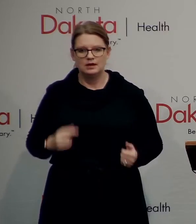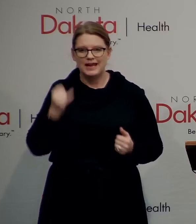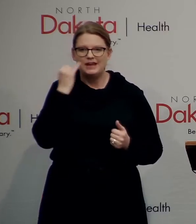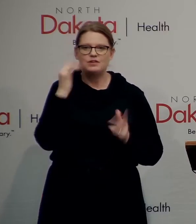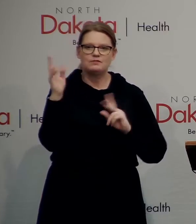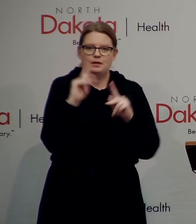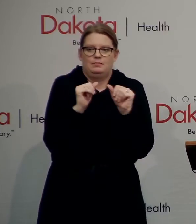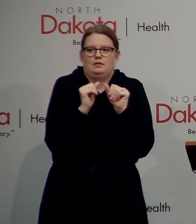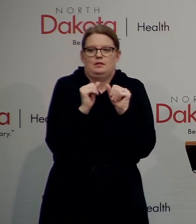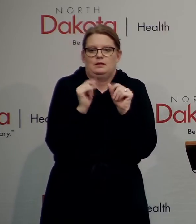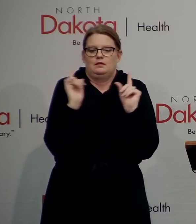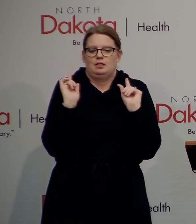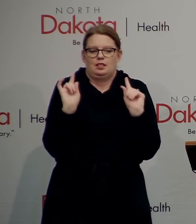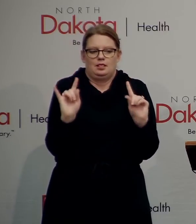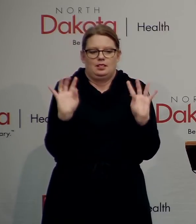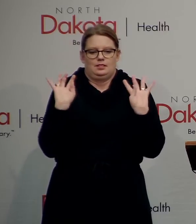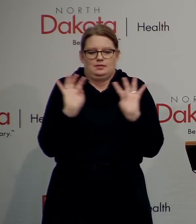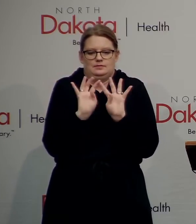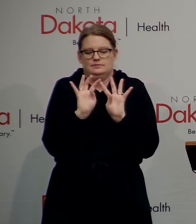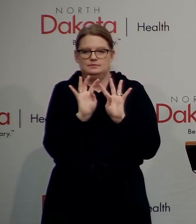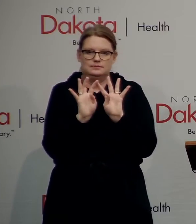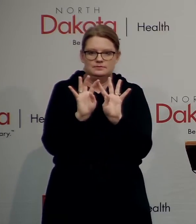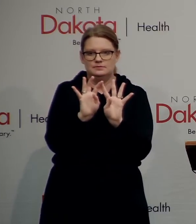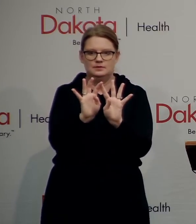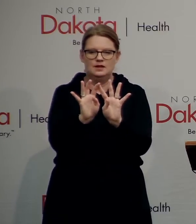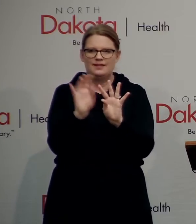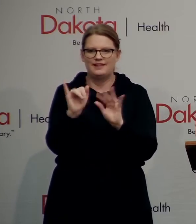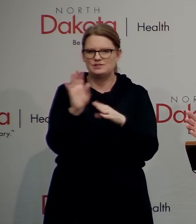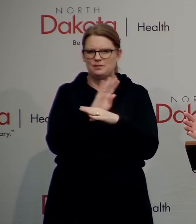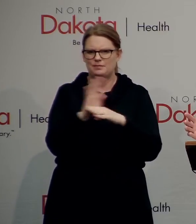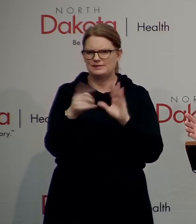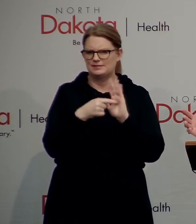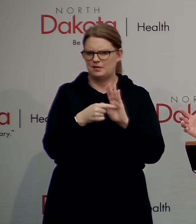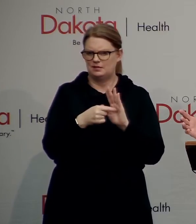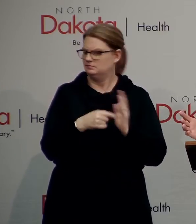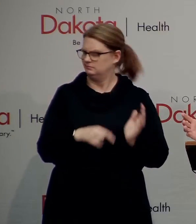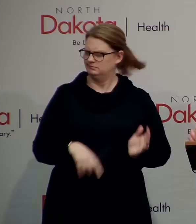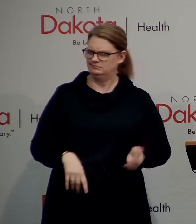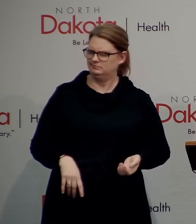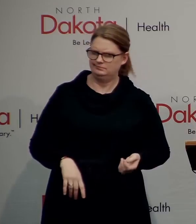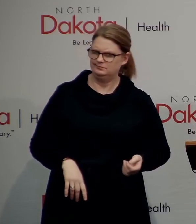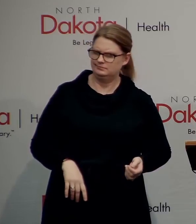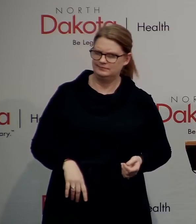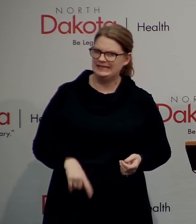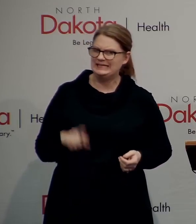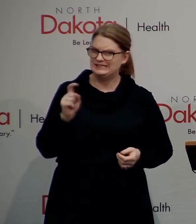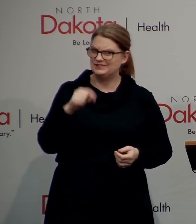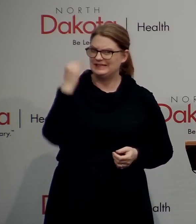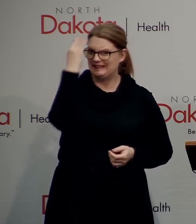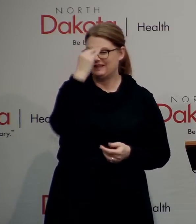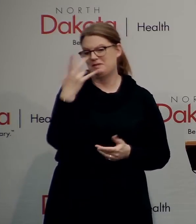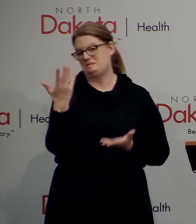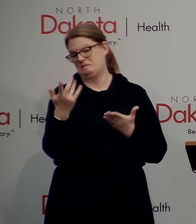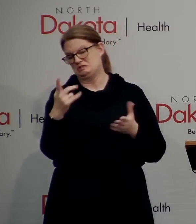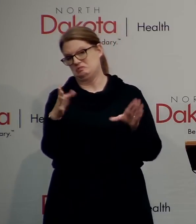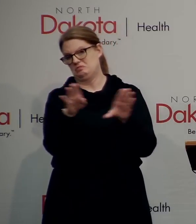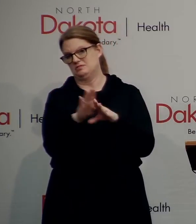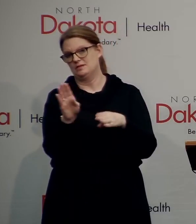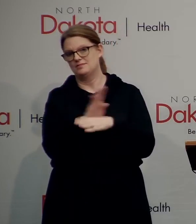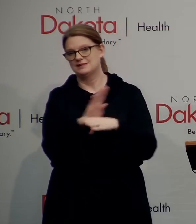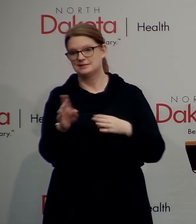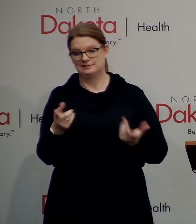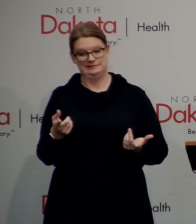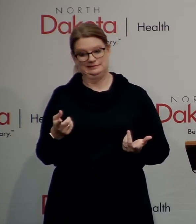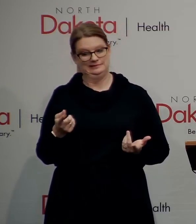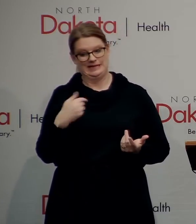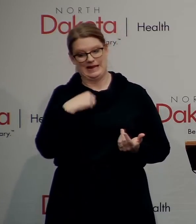people shoulder to shoulder, and that's your business model, you're not achieving it. You probably need to think about, hey, I should close my business because I'm not